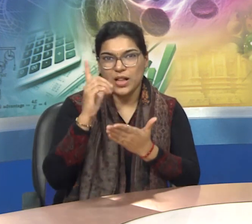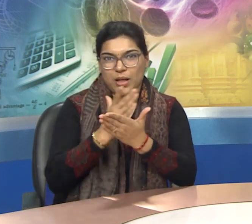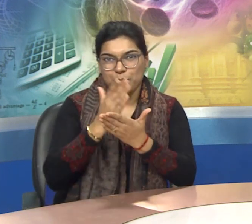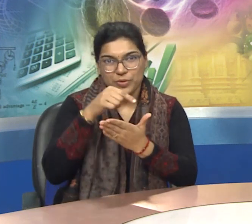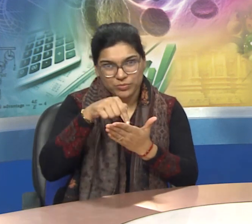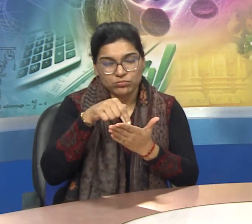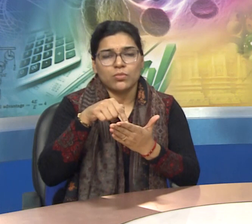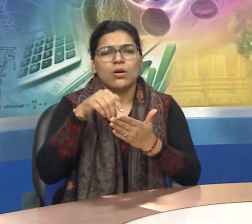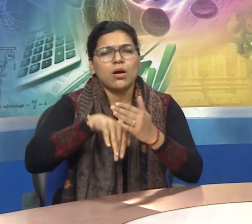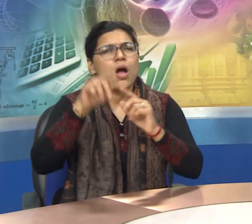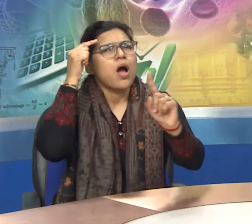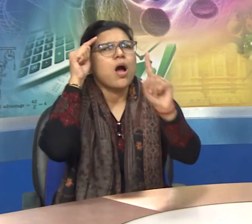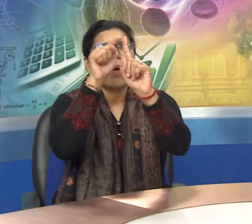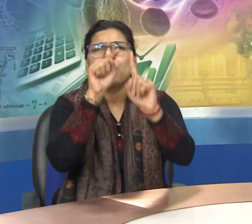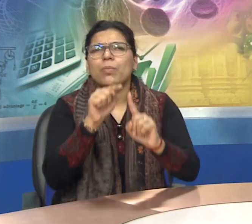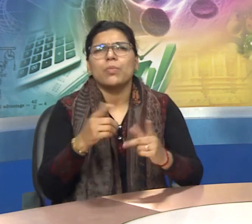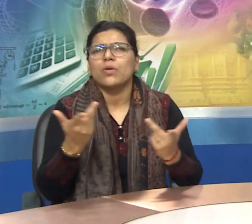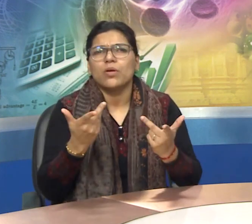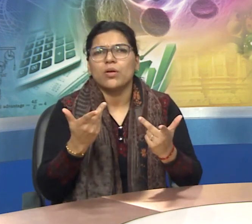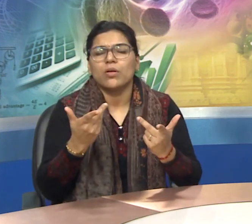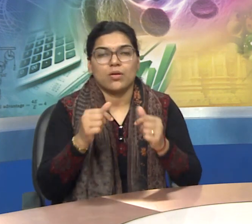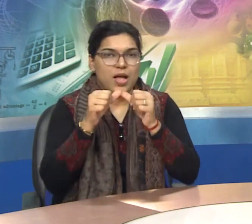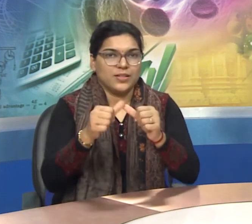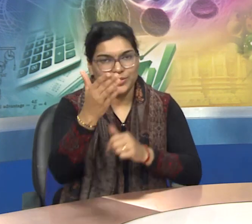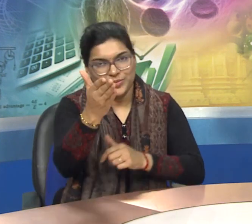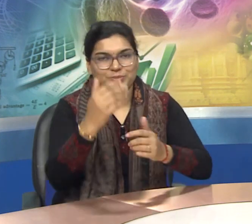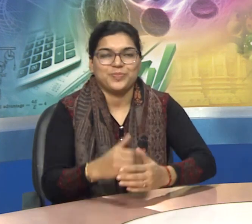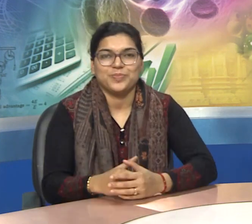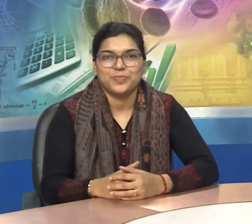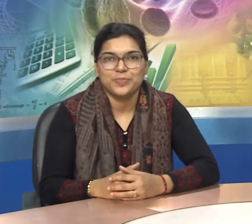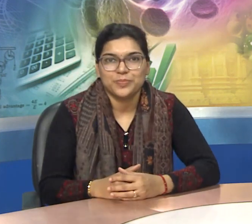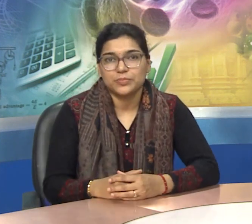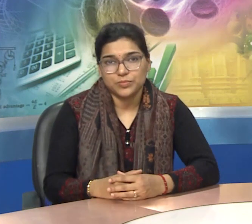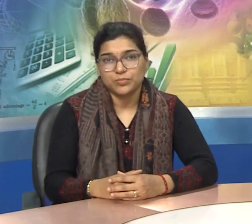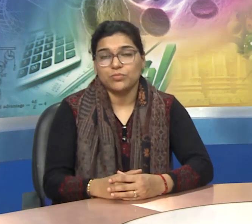What are the primary objectives of a school library?